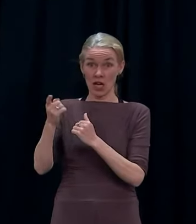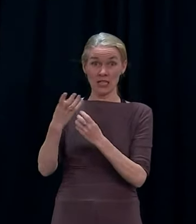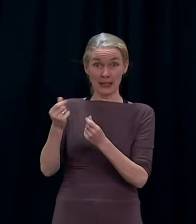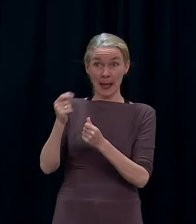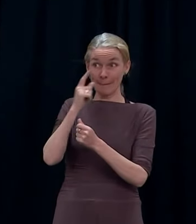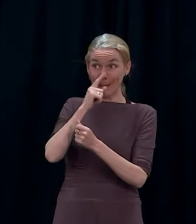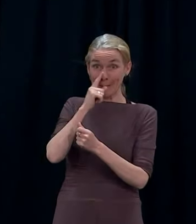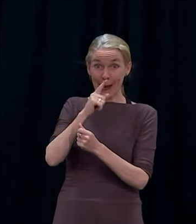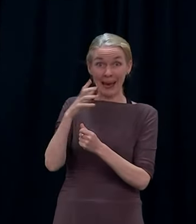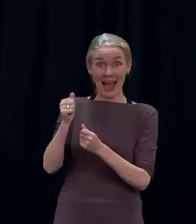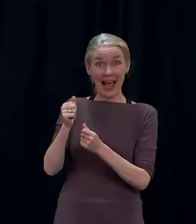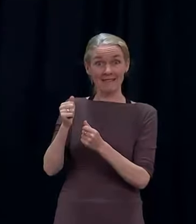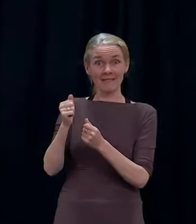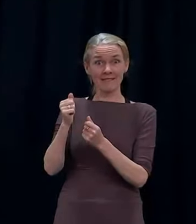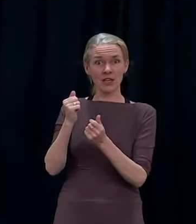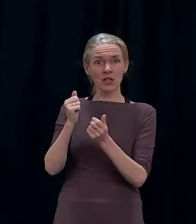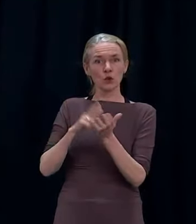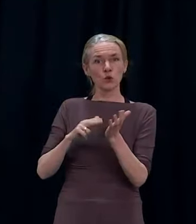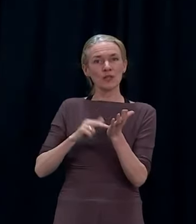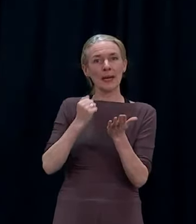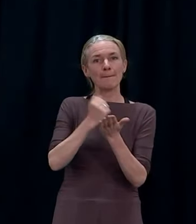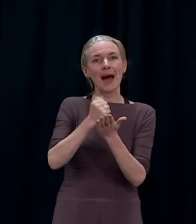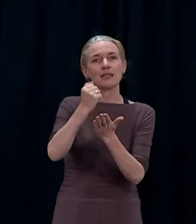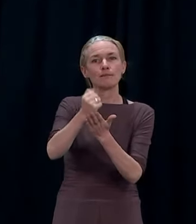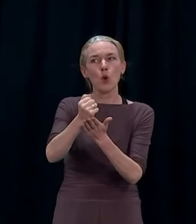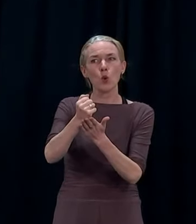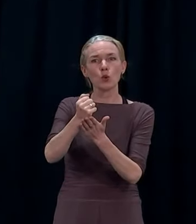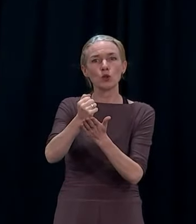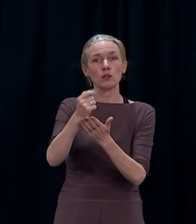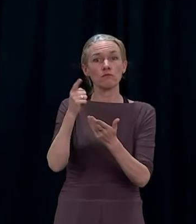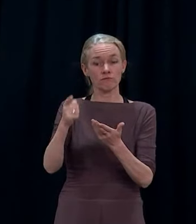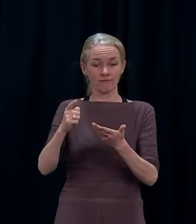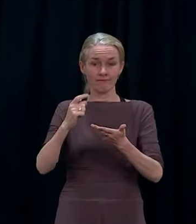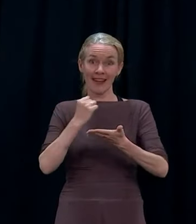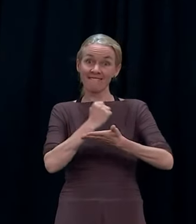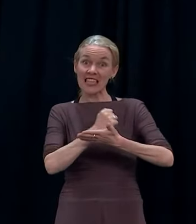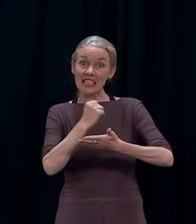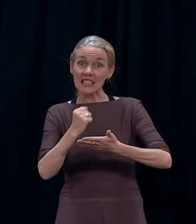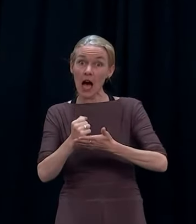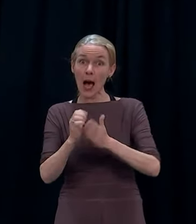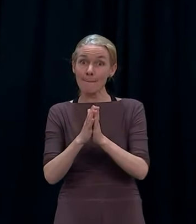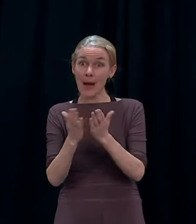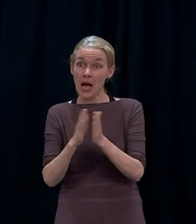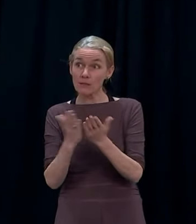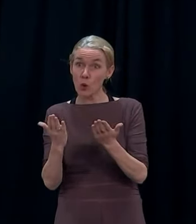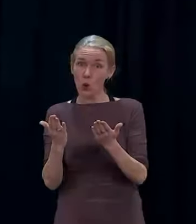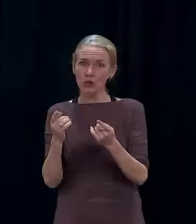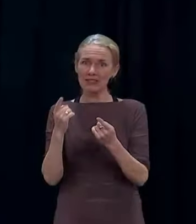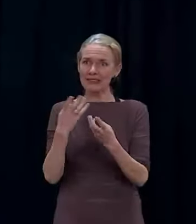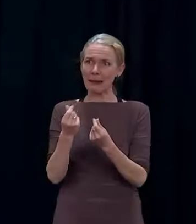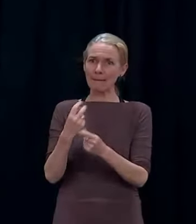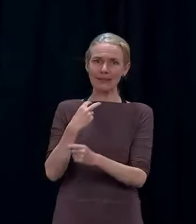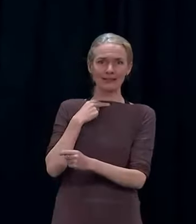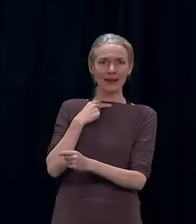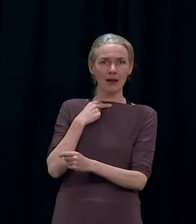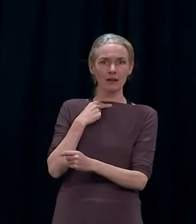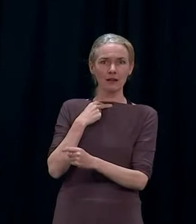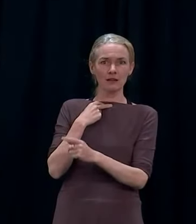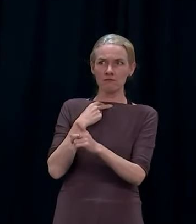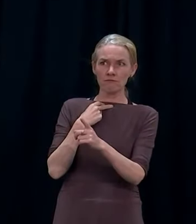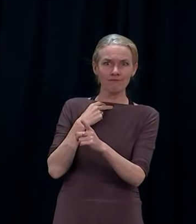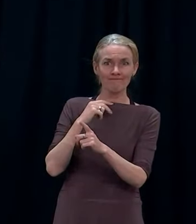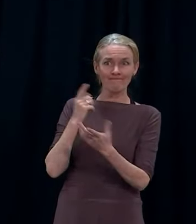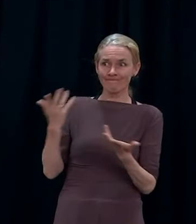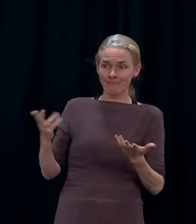Yes. Everyone out. What's the plan now? Yeah. Any way to help them and give them Yeah. some of those people with family and